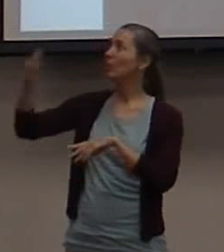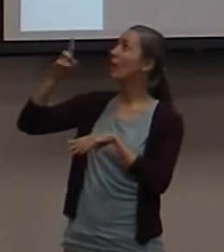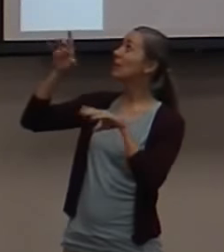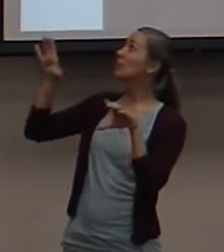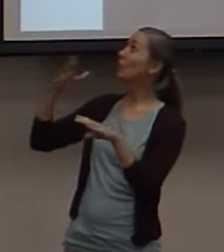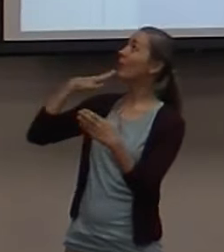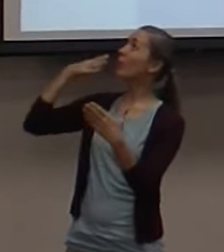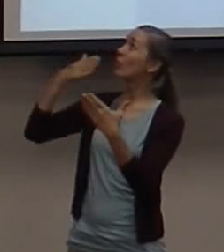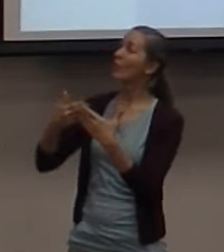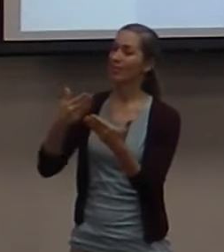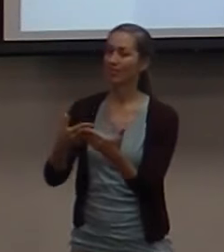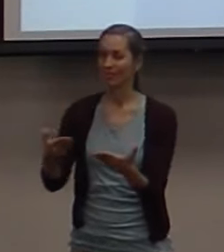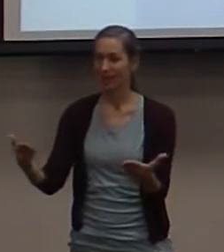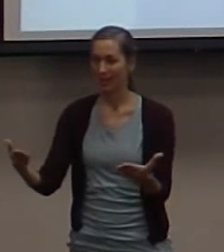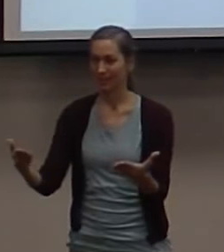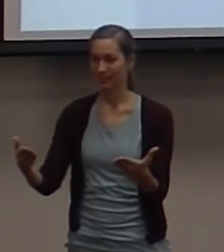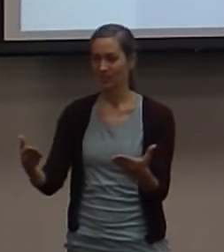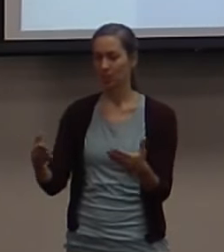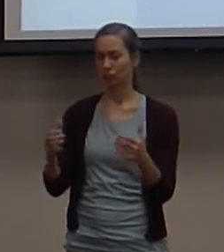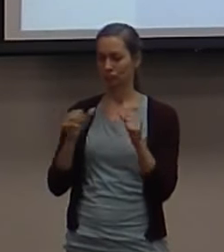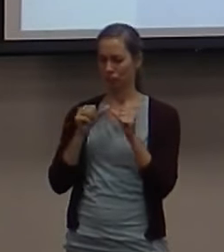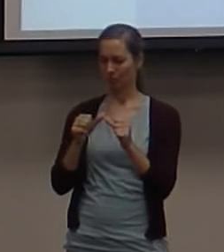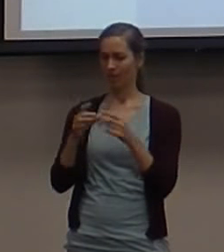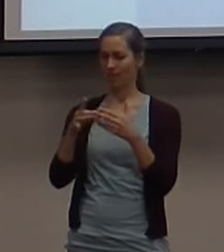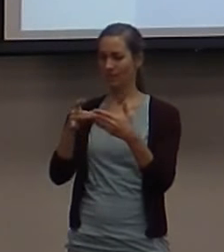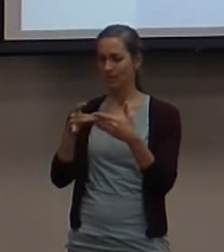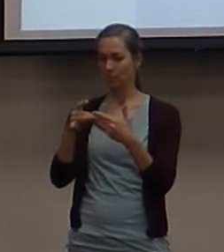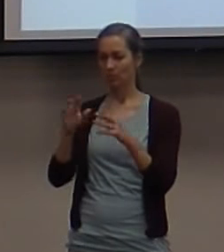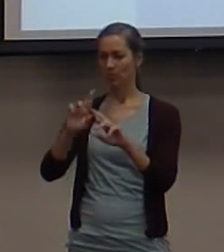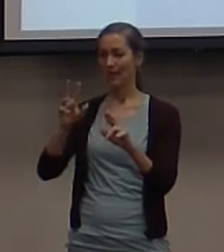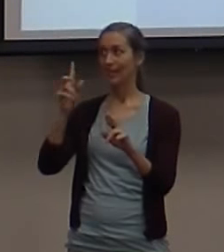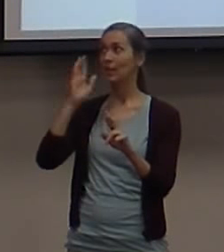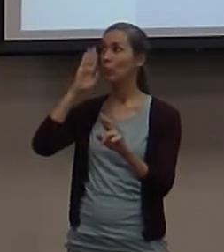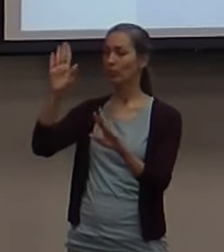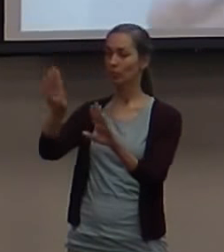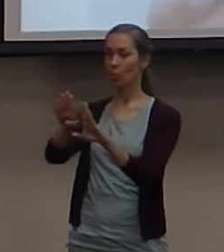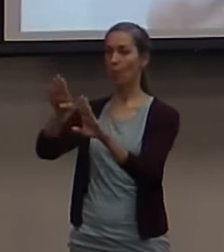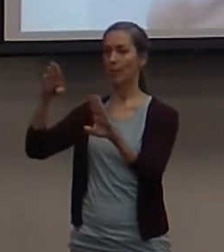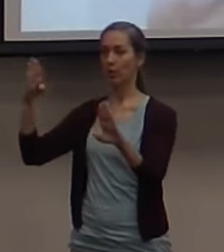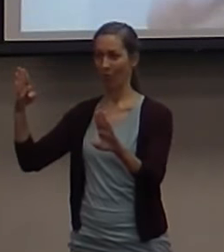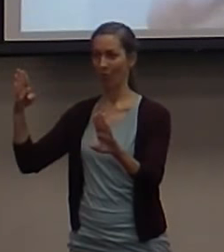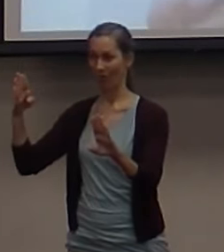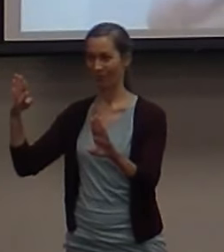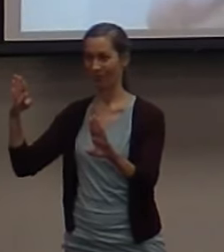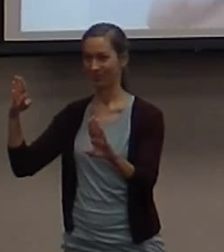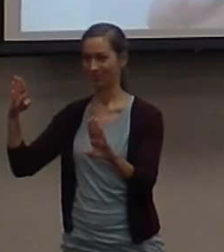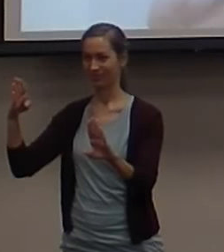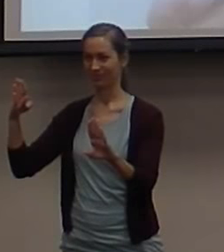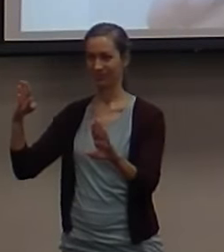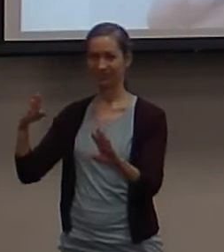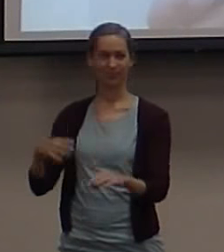things. Okay, so stay flexible, be ready. He'll open the doors. God bless. Brandy?